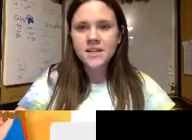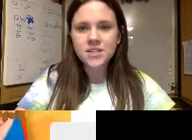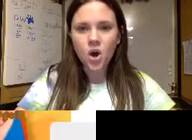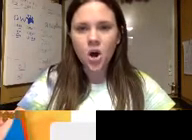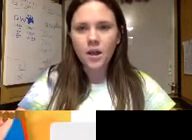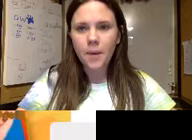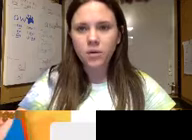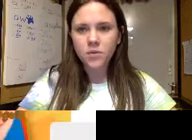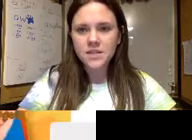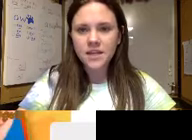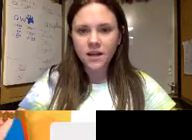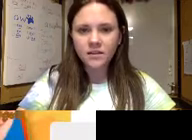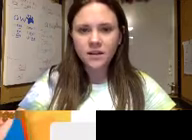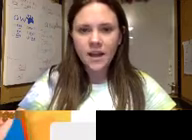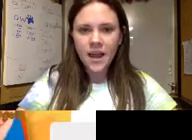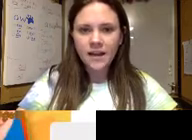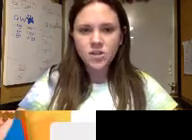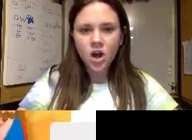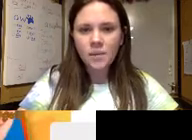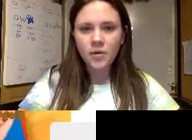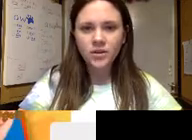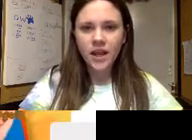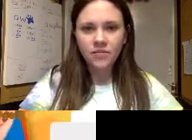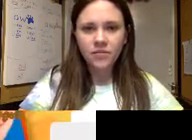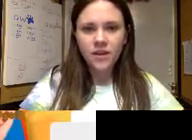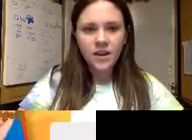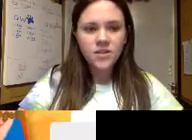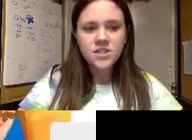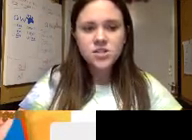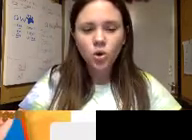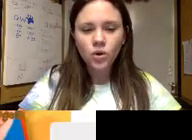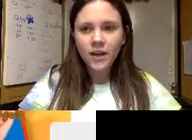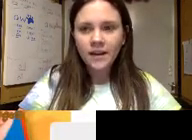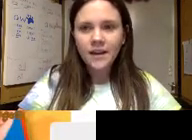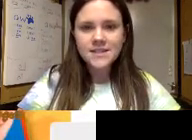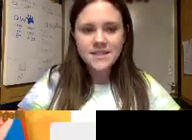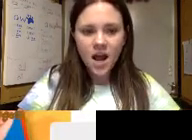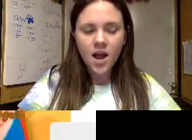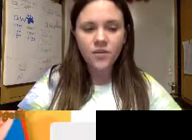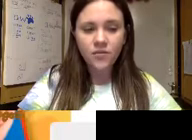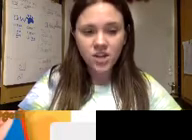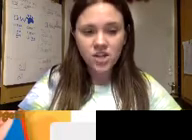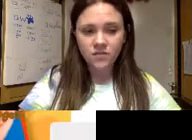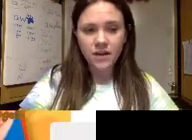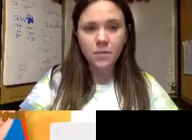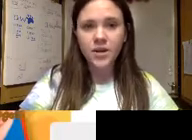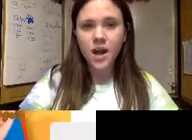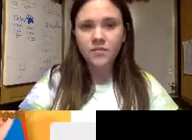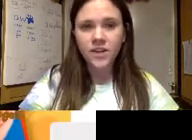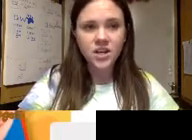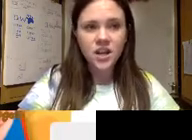because this is all about Rosina, and it's all about her life, this story is nonfiction, right?